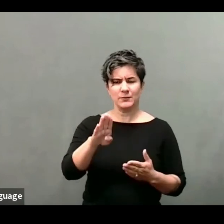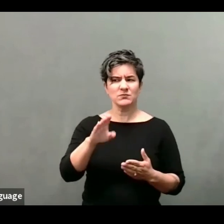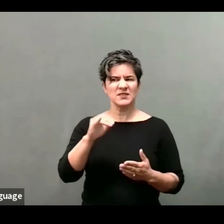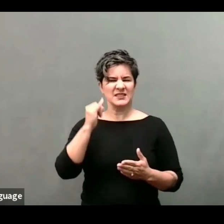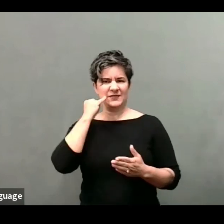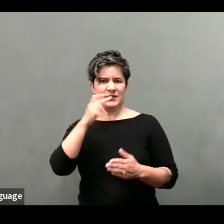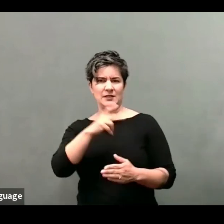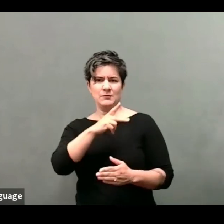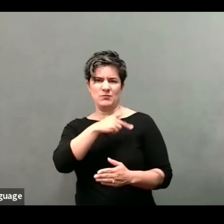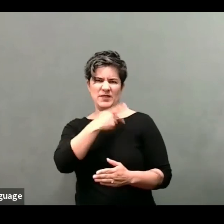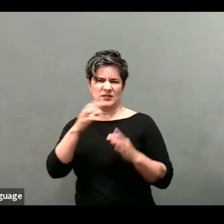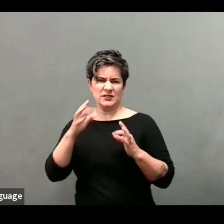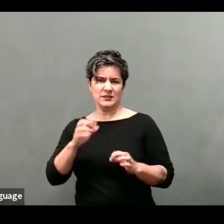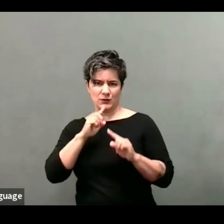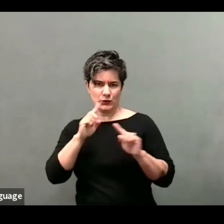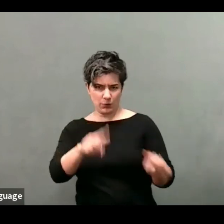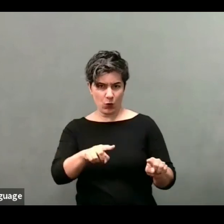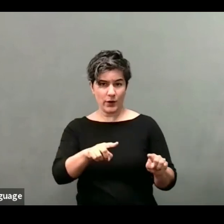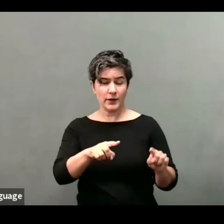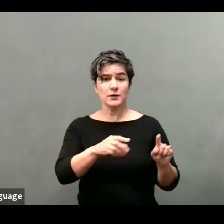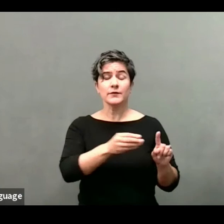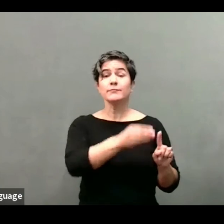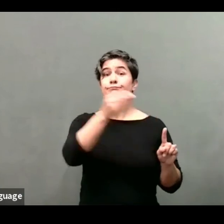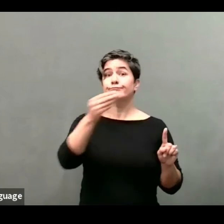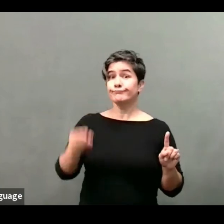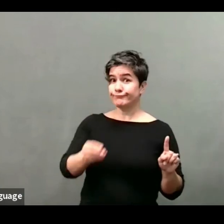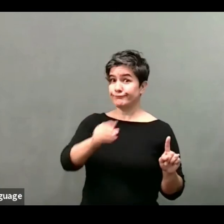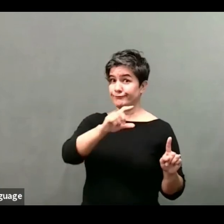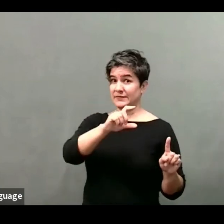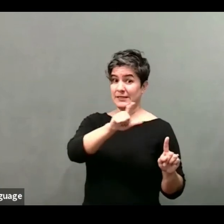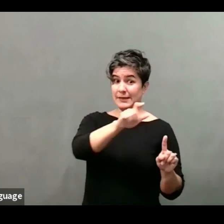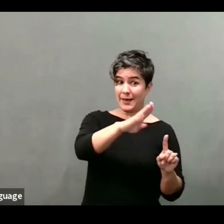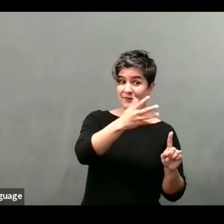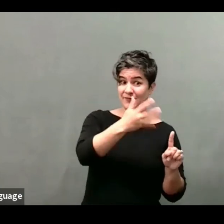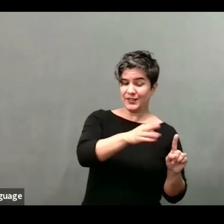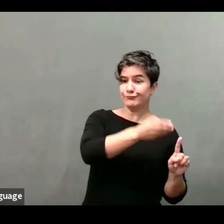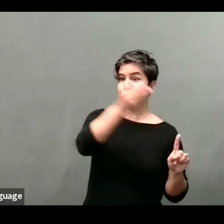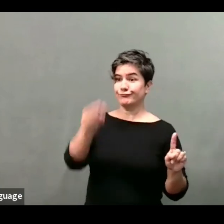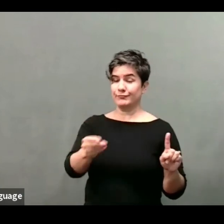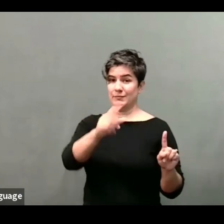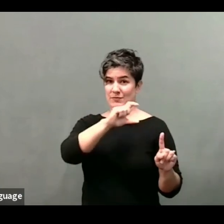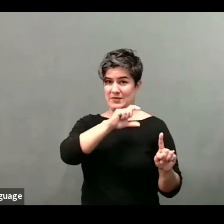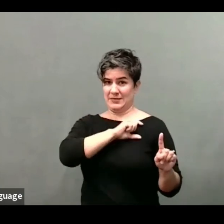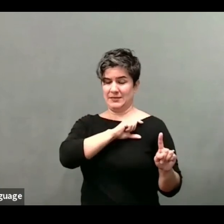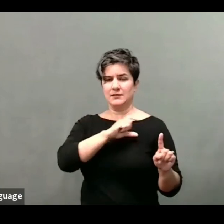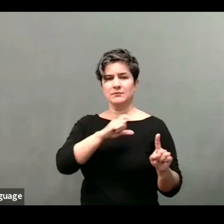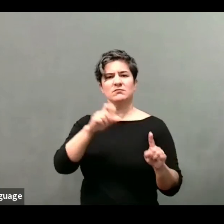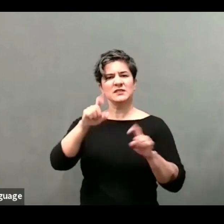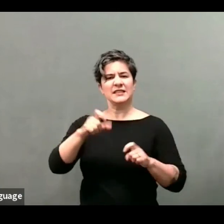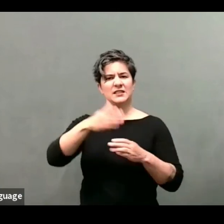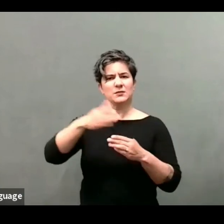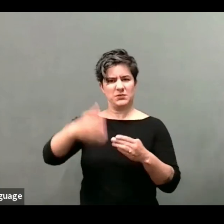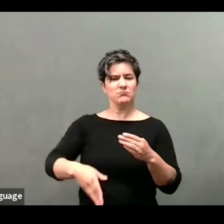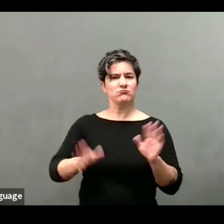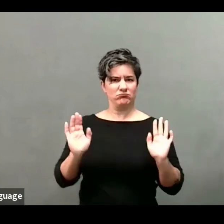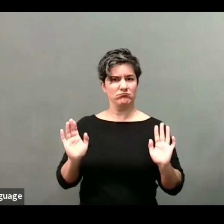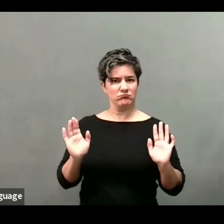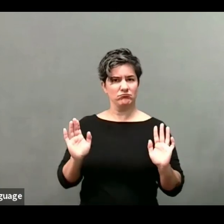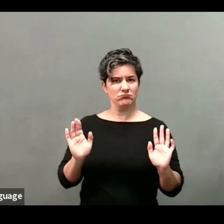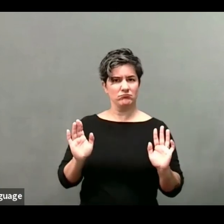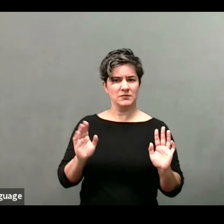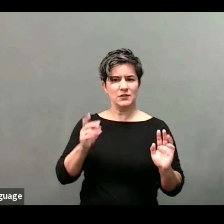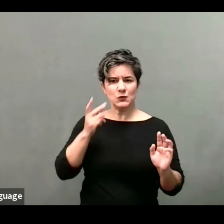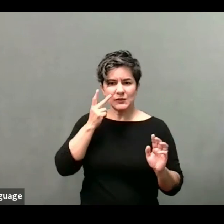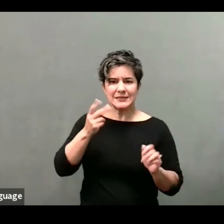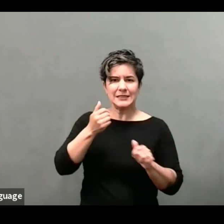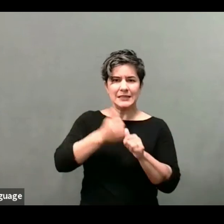reporting patient. That it was then returned to law enforcement from the forensic lab, and that testing is all complete. And as you can